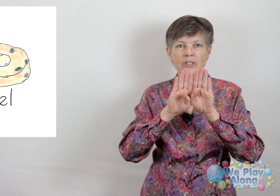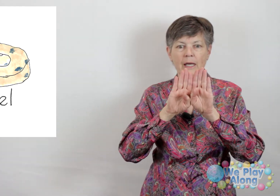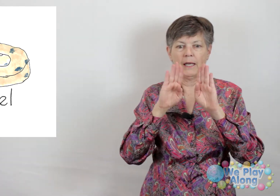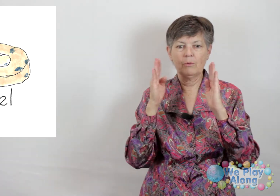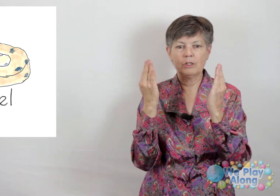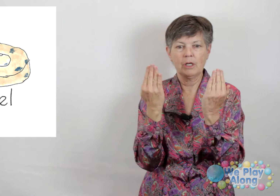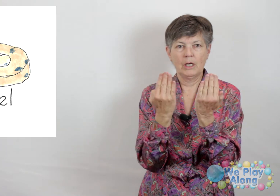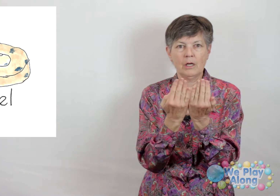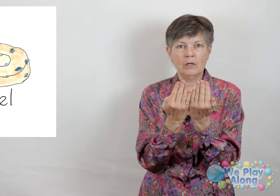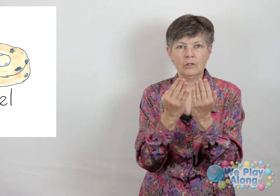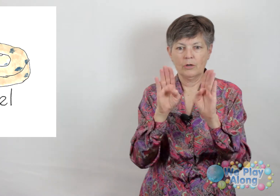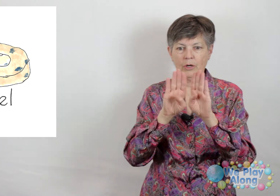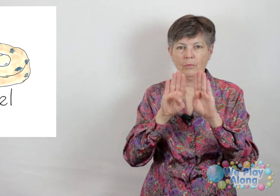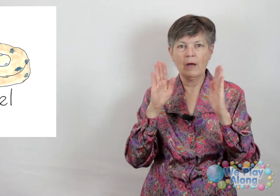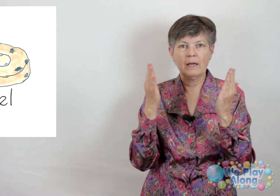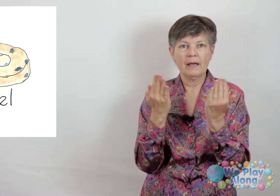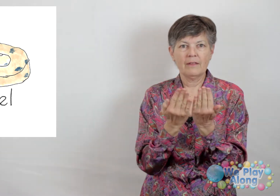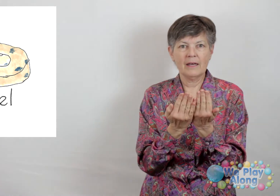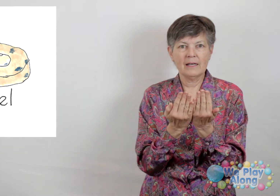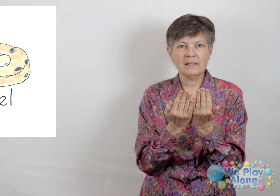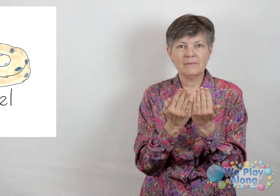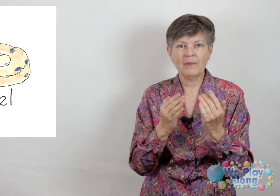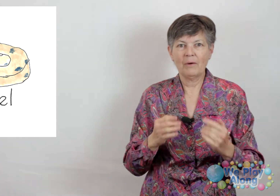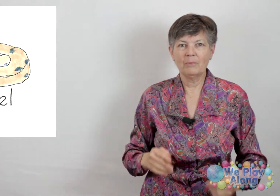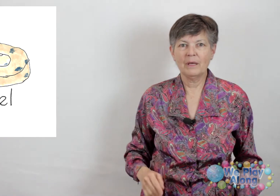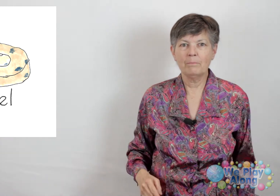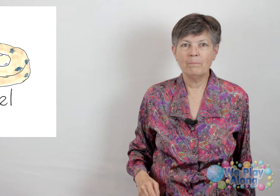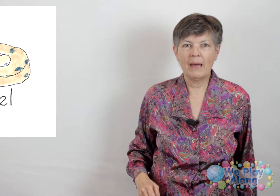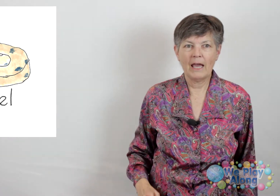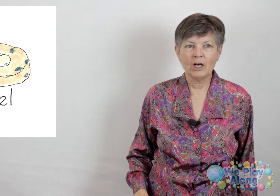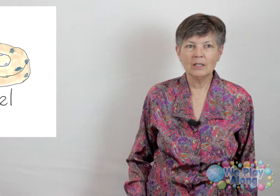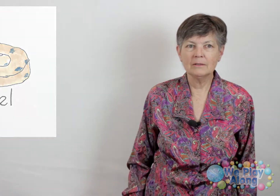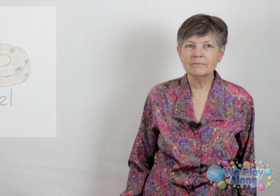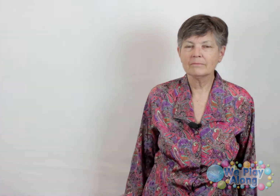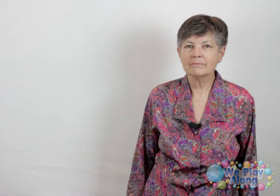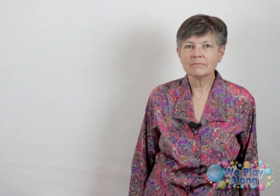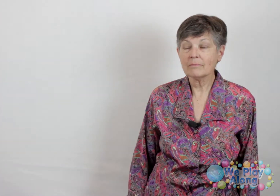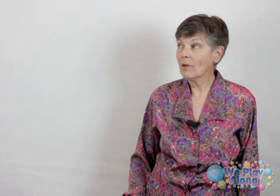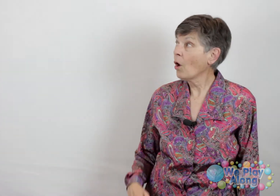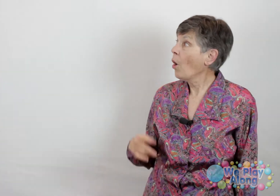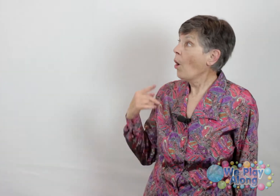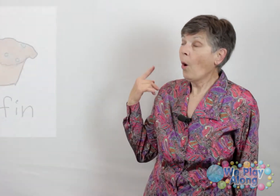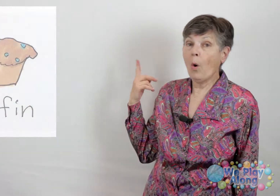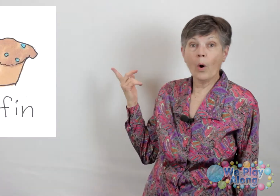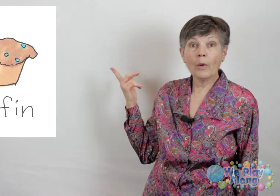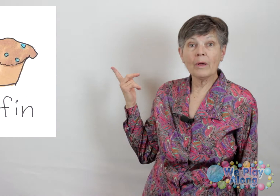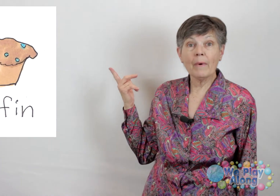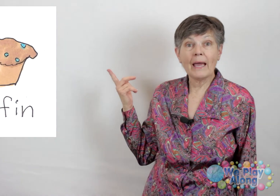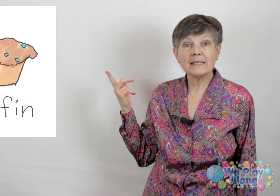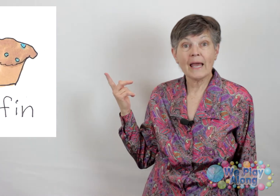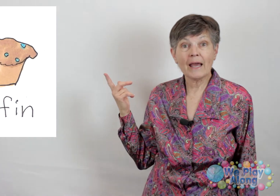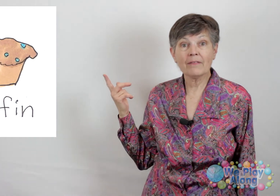Sign Language, they turn it around like this. That would be bagel. Or we might take